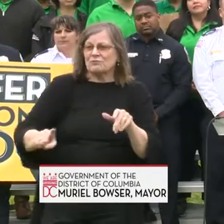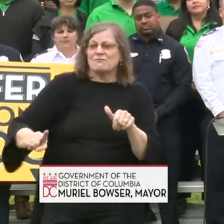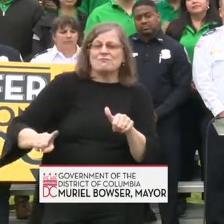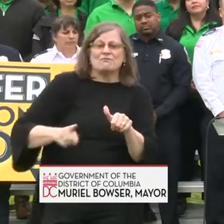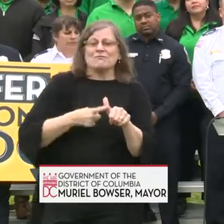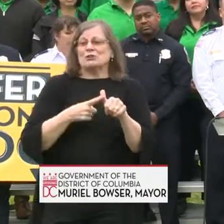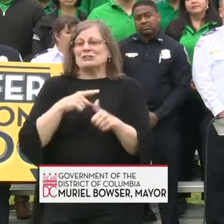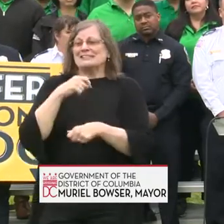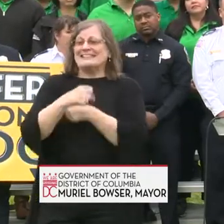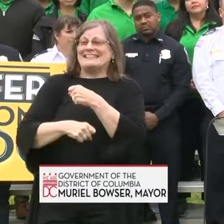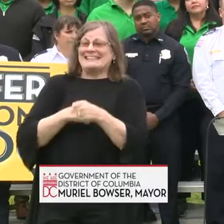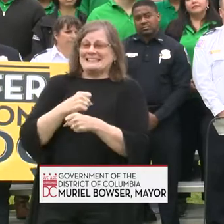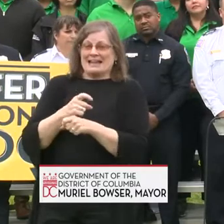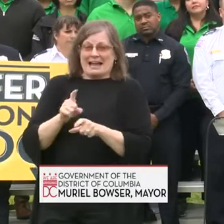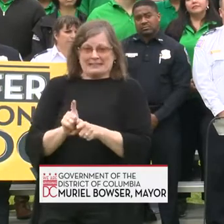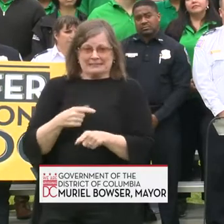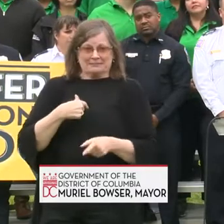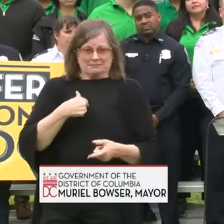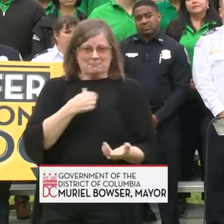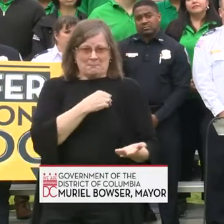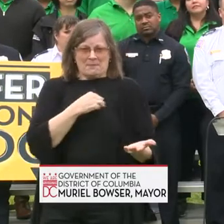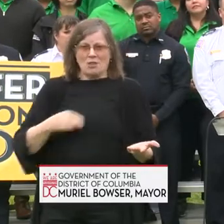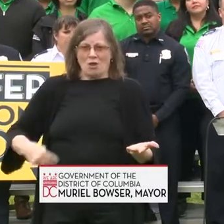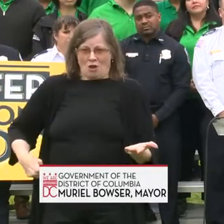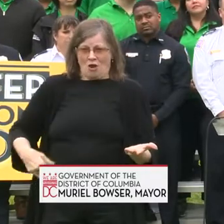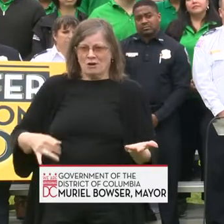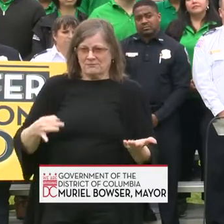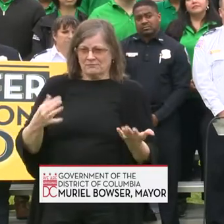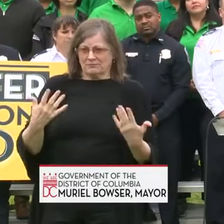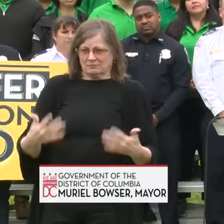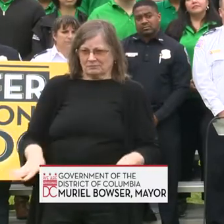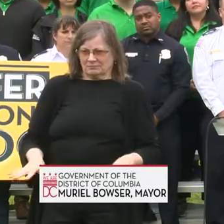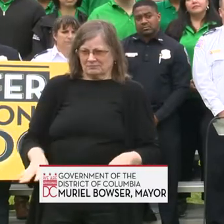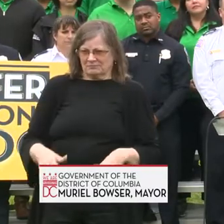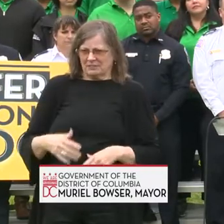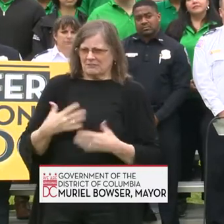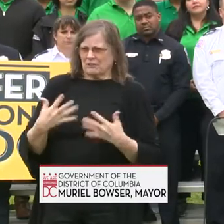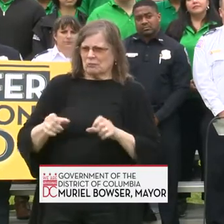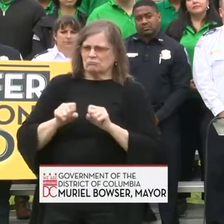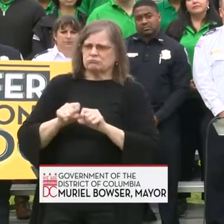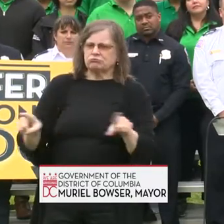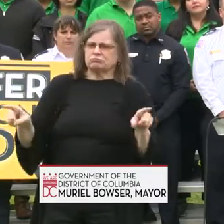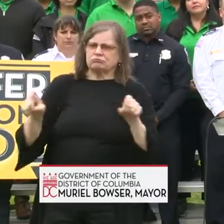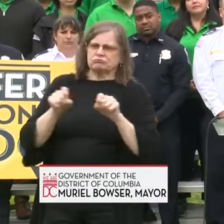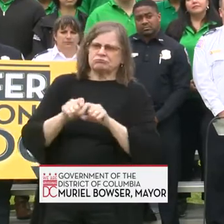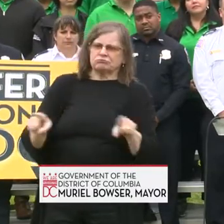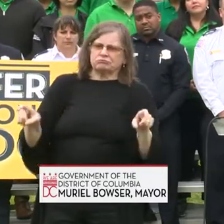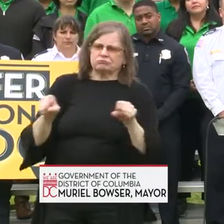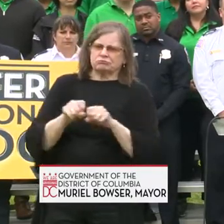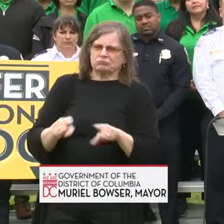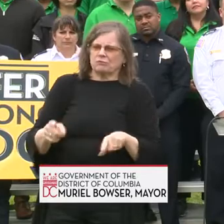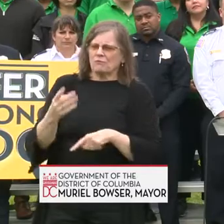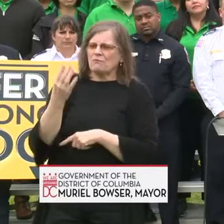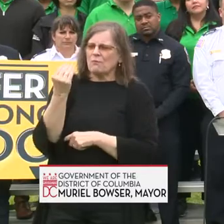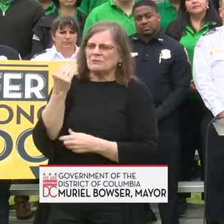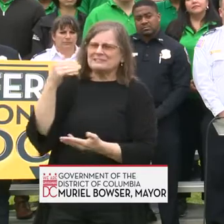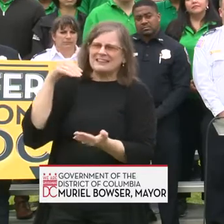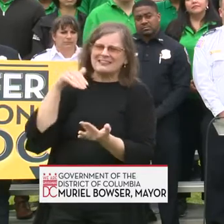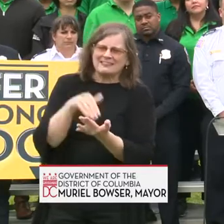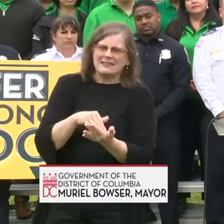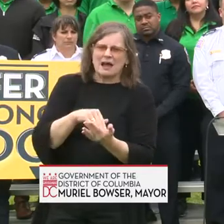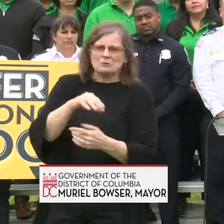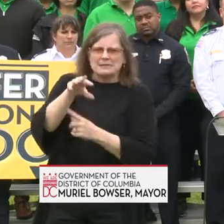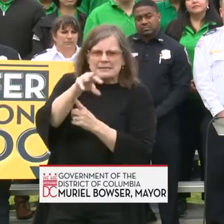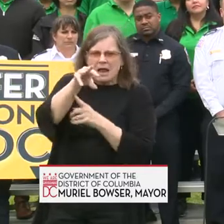and so far we have delivered 14,000 cameras across the District of Columbia. Right in